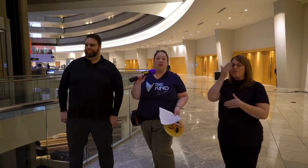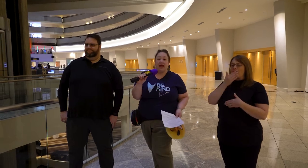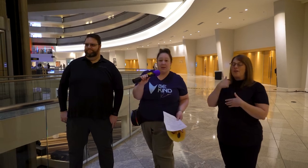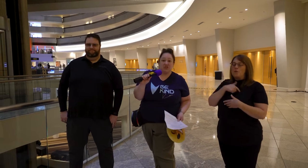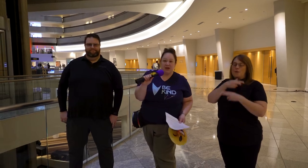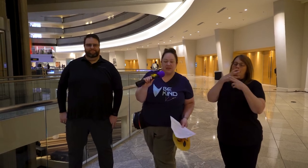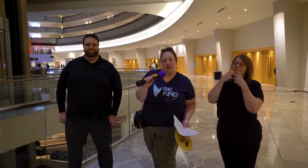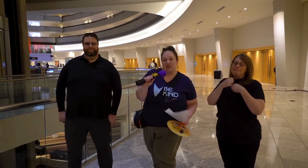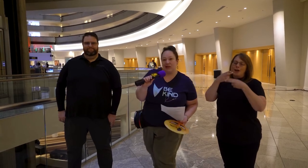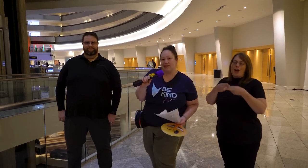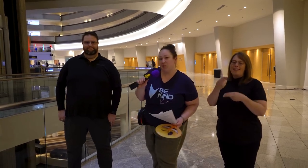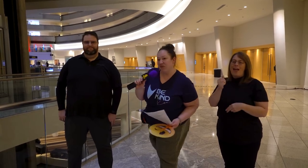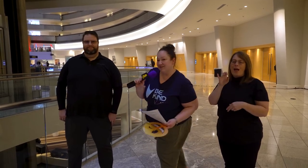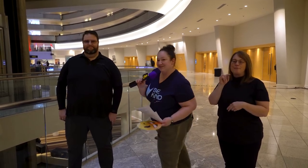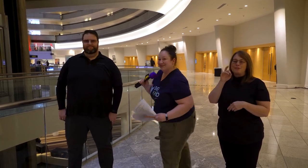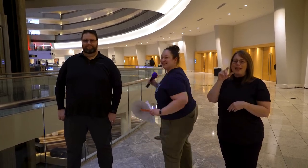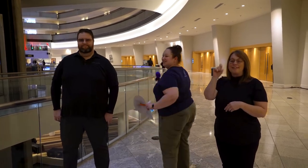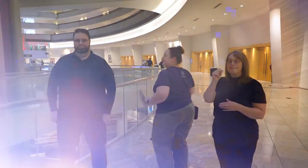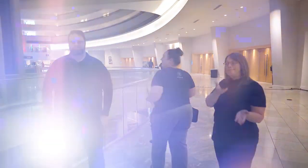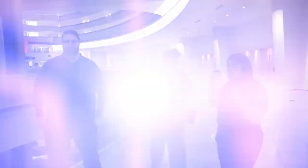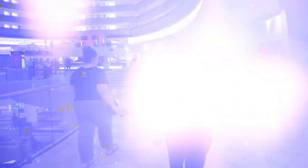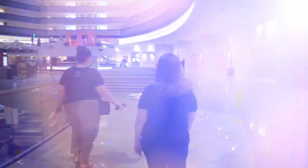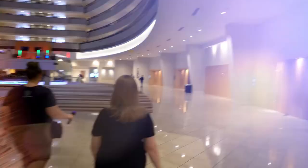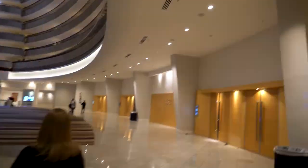lovingly call the habit trails. So let's get moving.